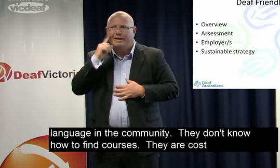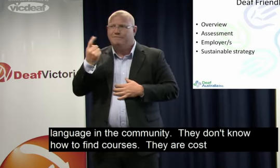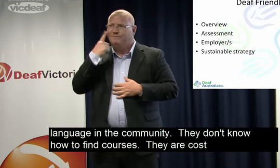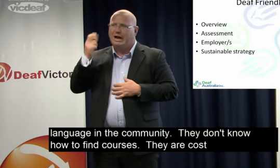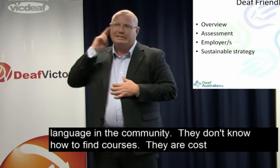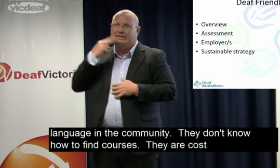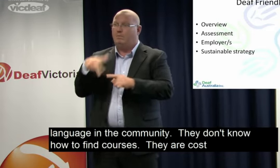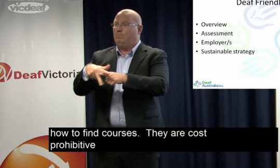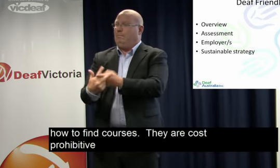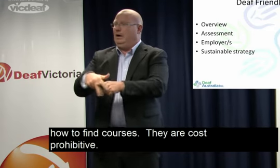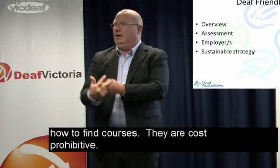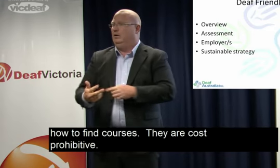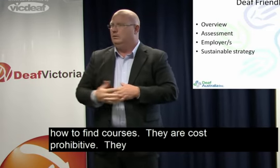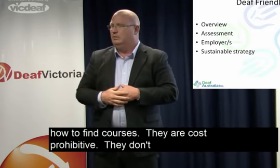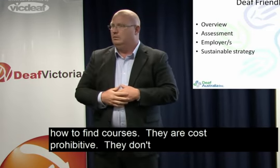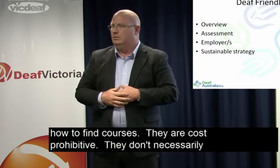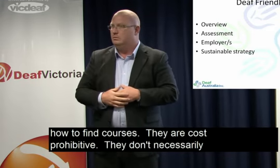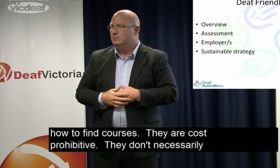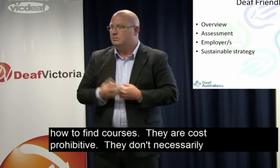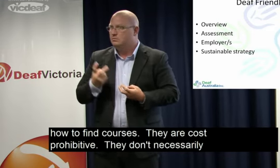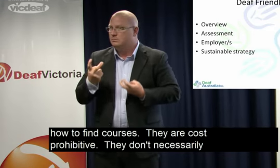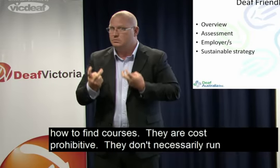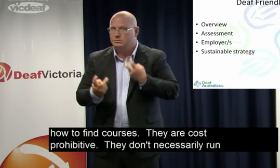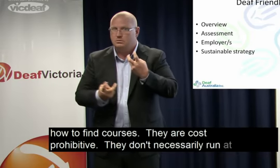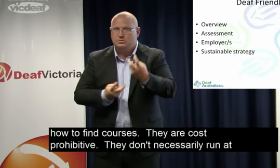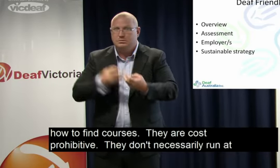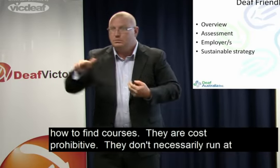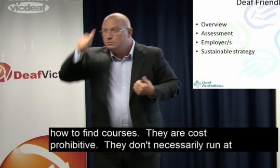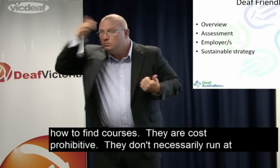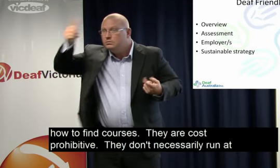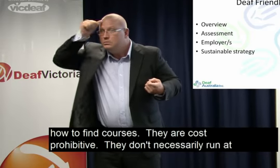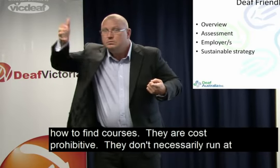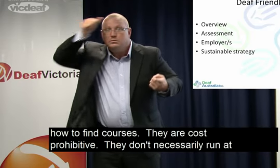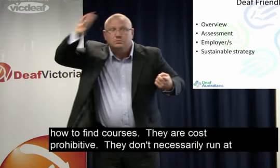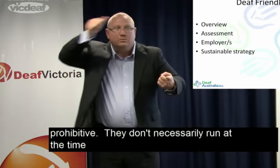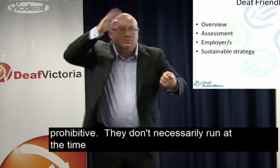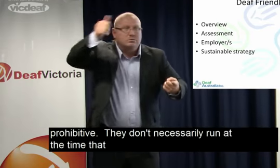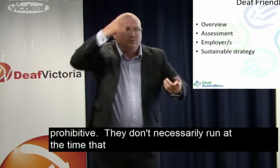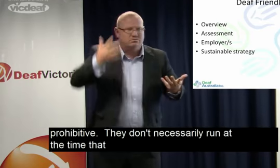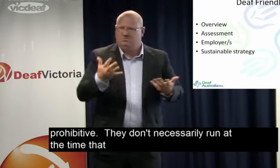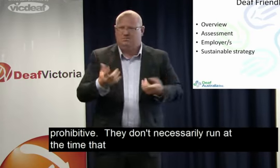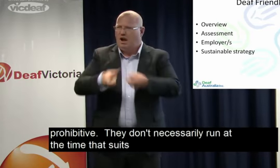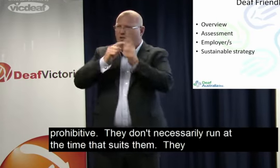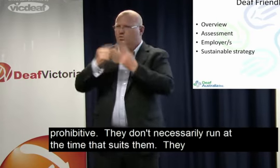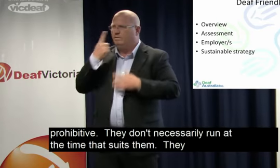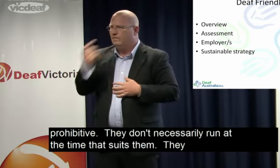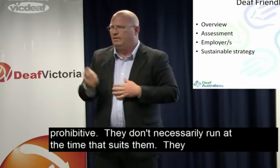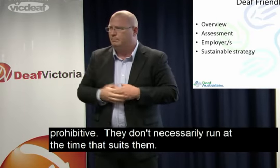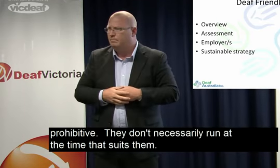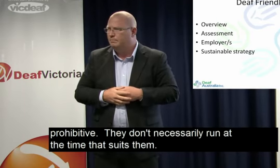different location. And somebody might want to find a deaf plumber perhaps. Where can you locate a deaf plumber? We all ask our friends and community members, and